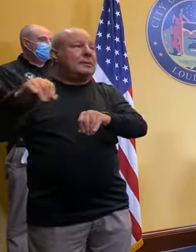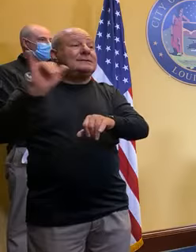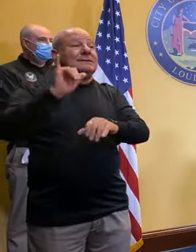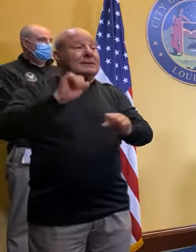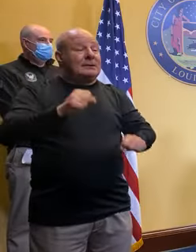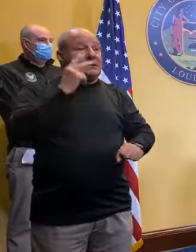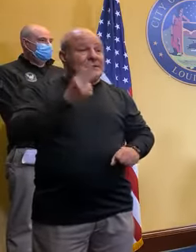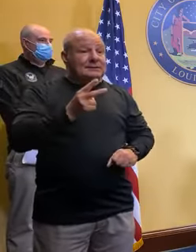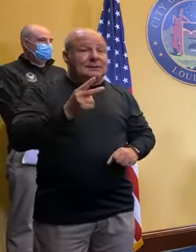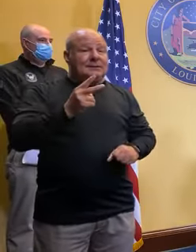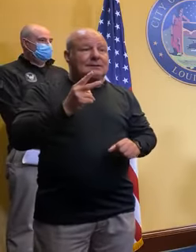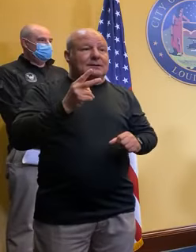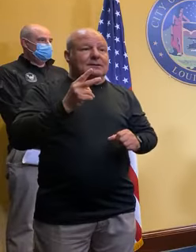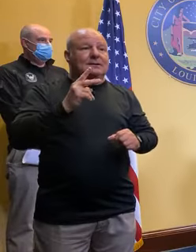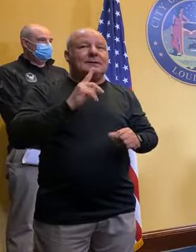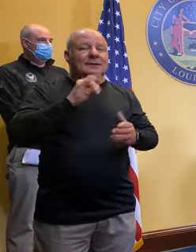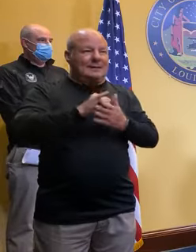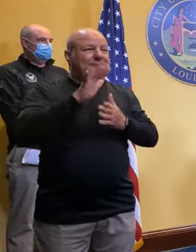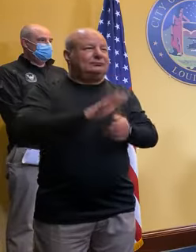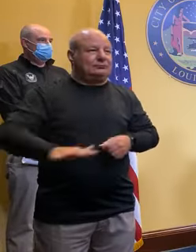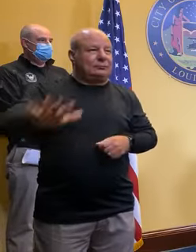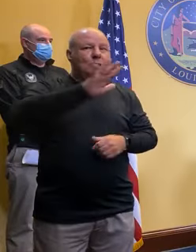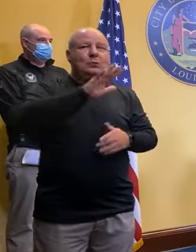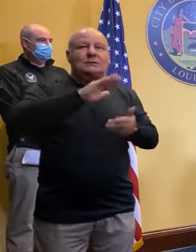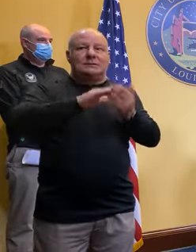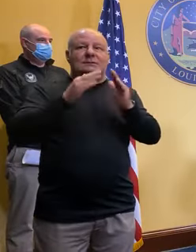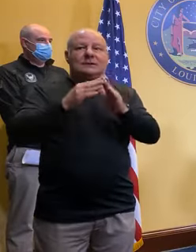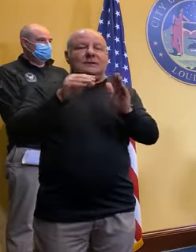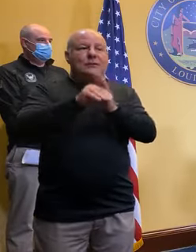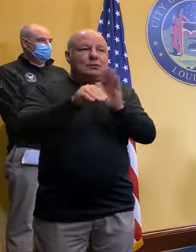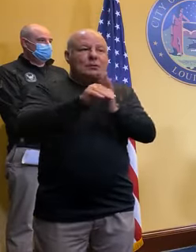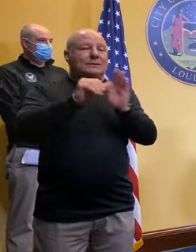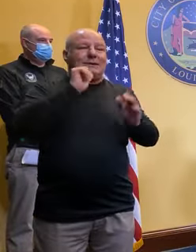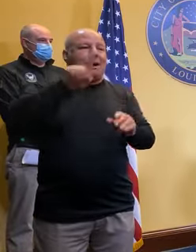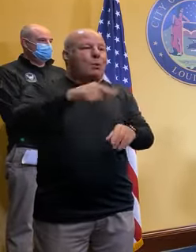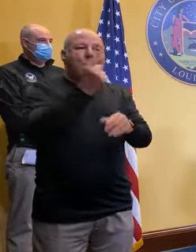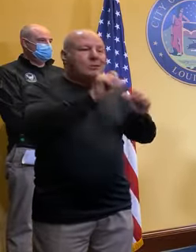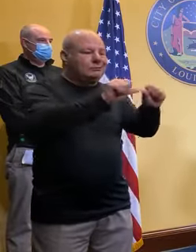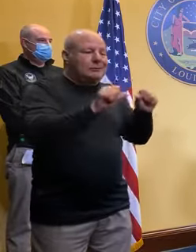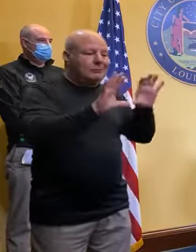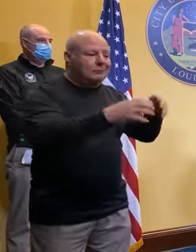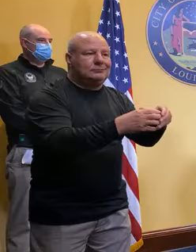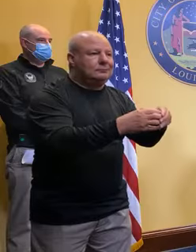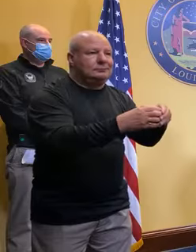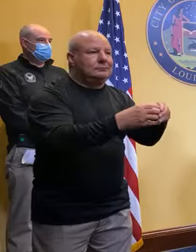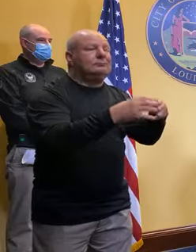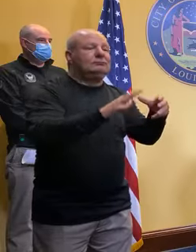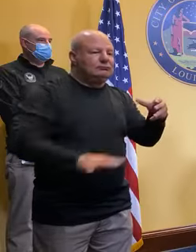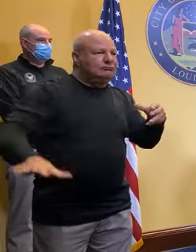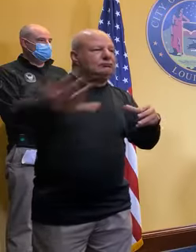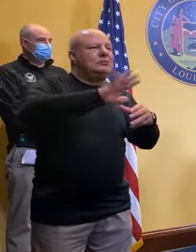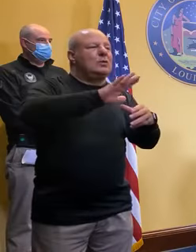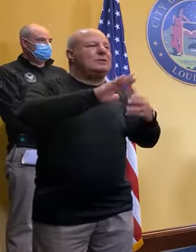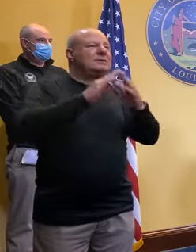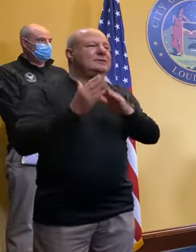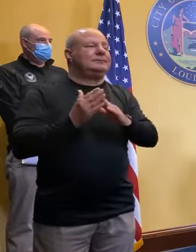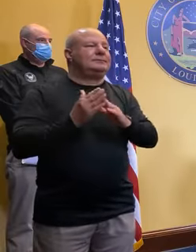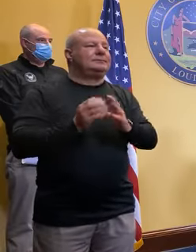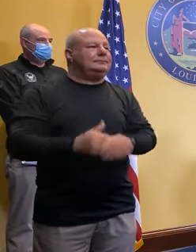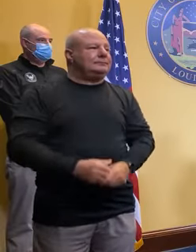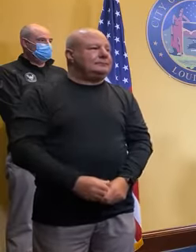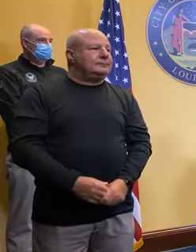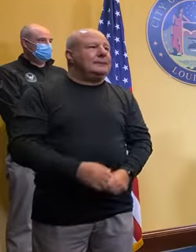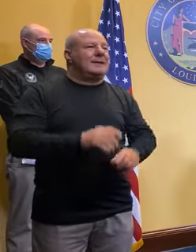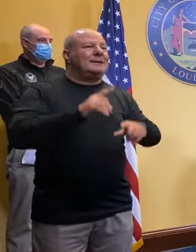that that it is across the city of New Orleans. It's not one centralized location or particular neighborhood.